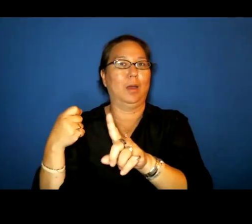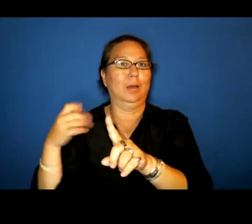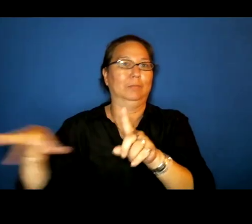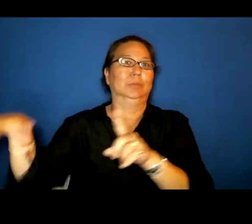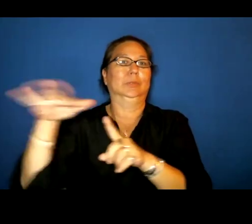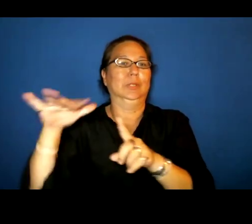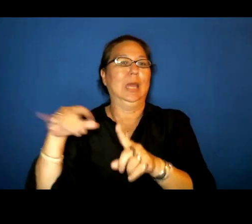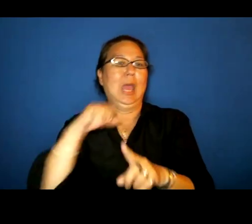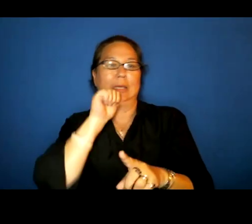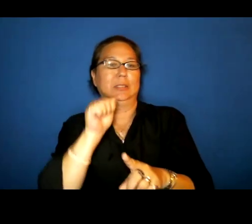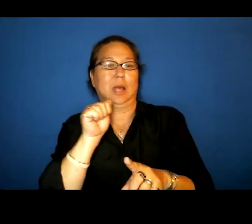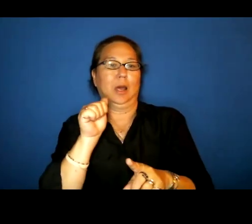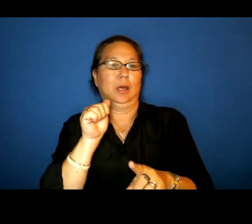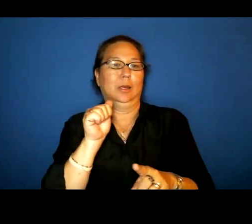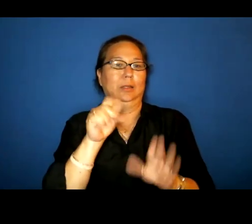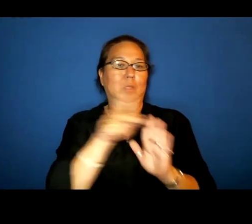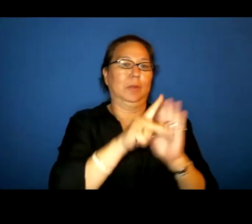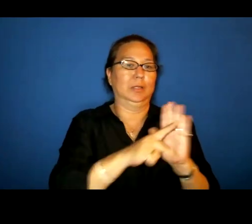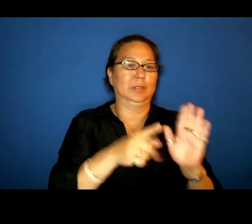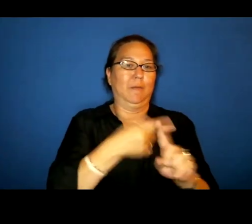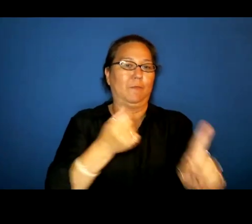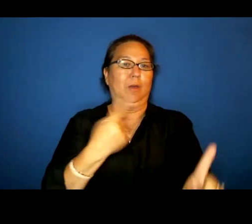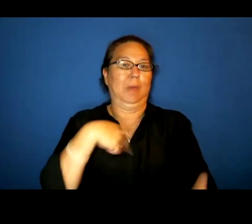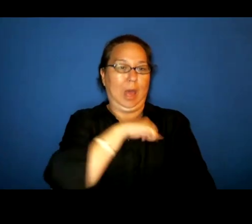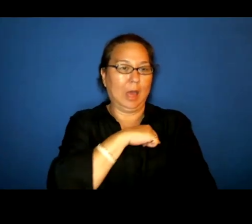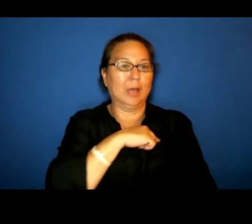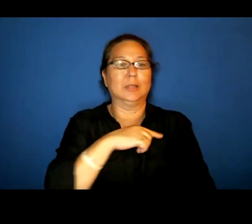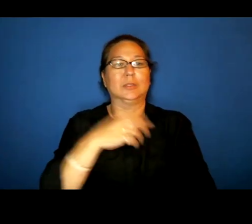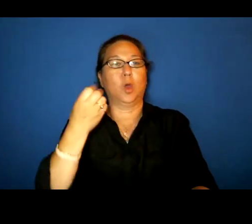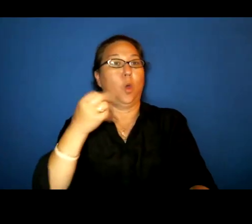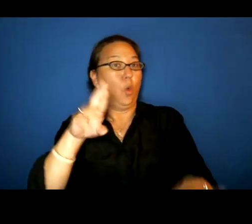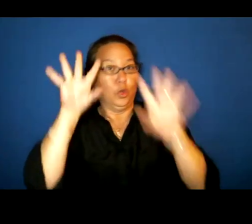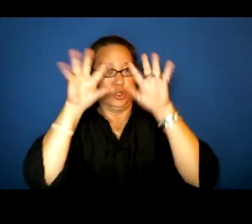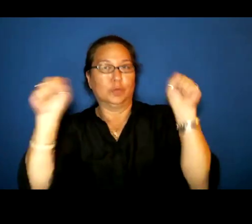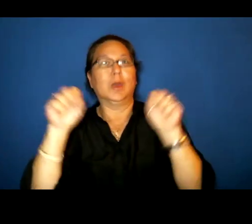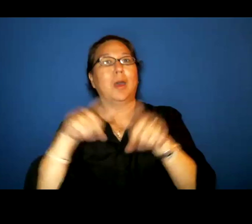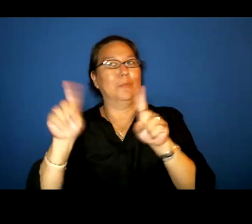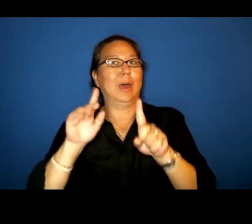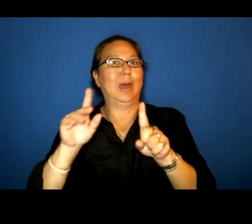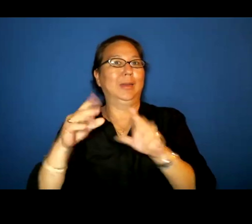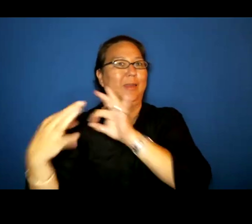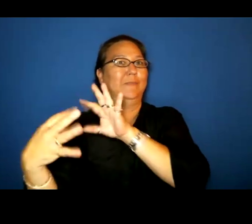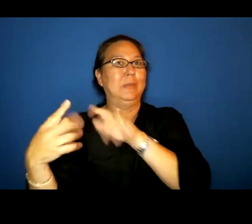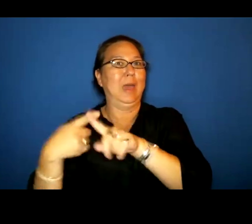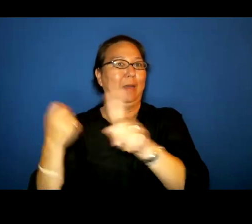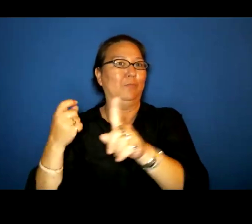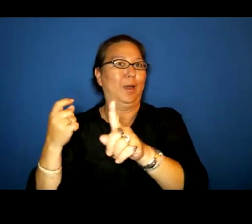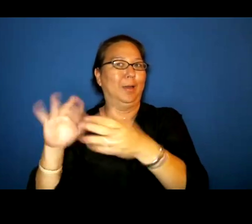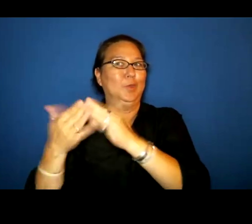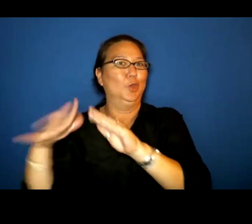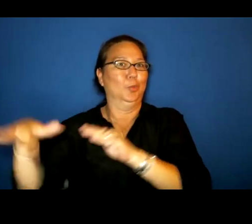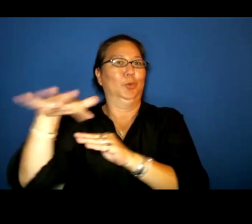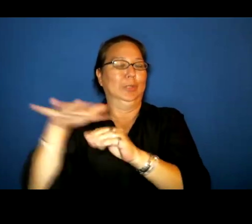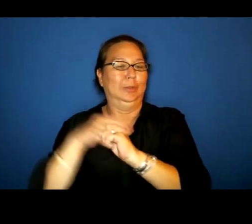us or the superintendent at this point. It's coming from feedback. So this is very helpful to hear. I did, as I told